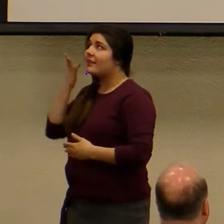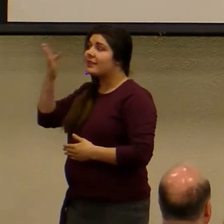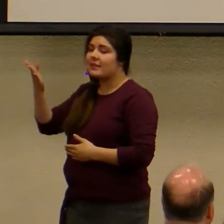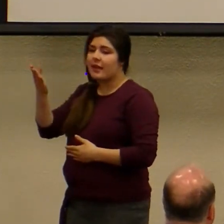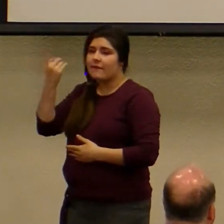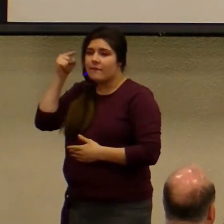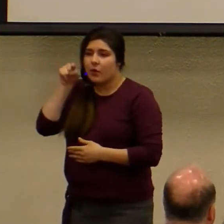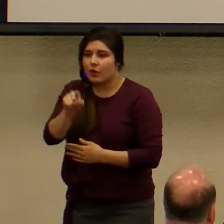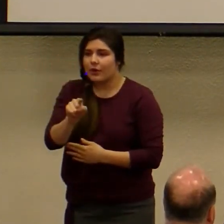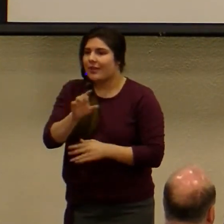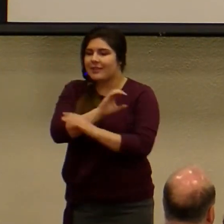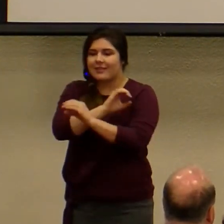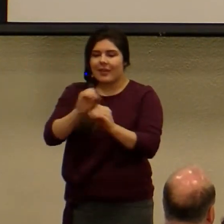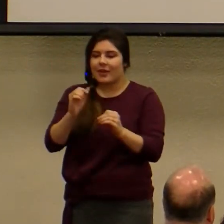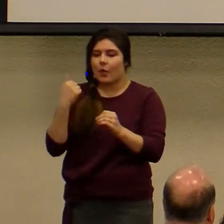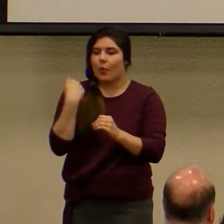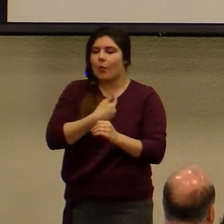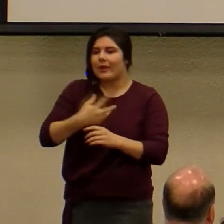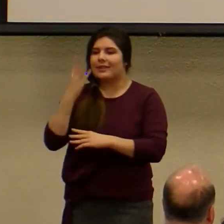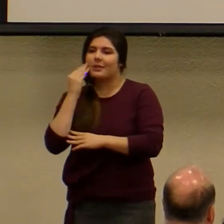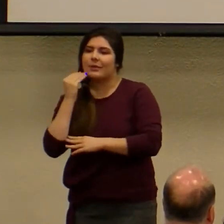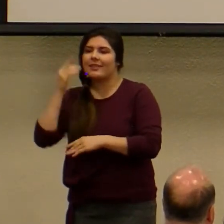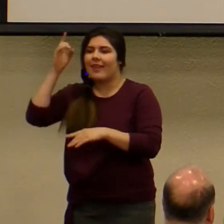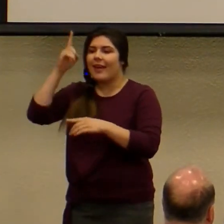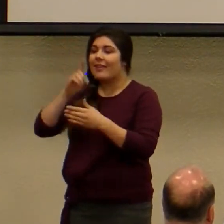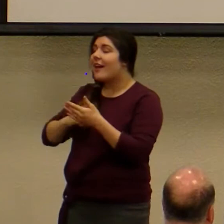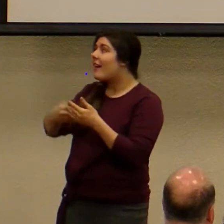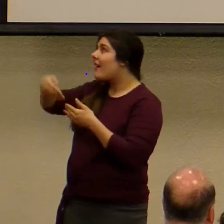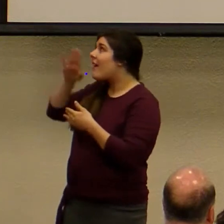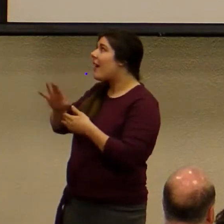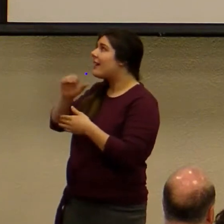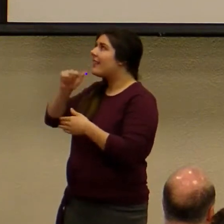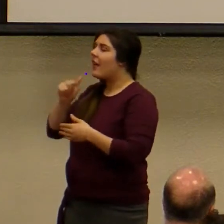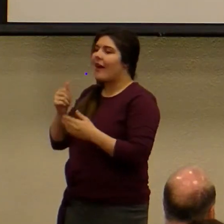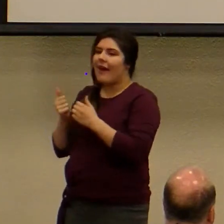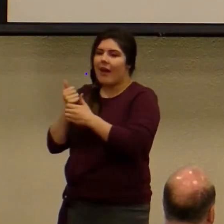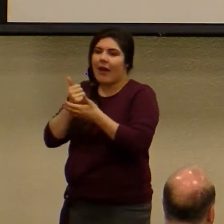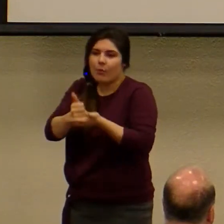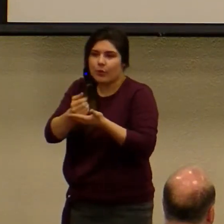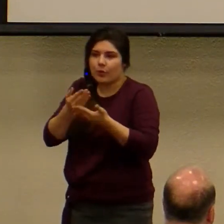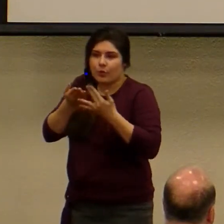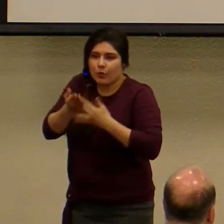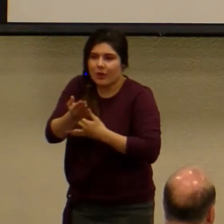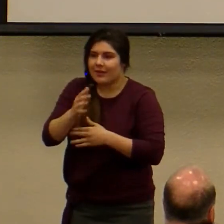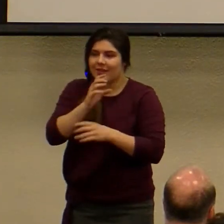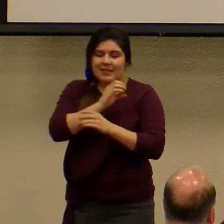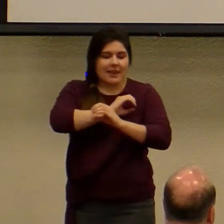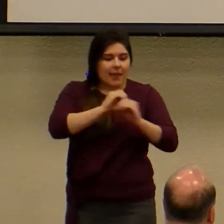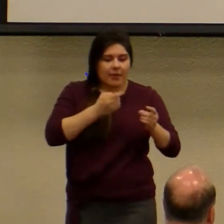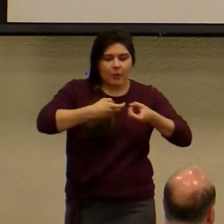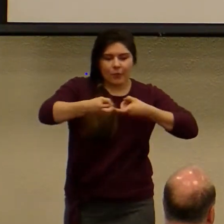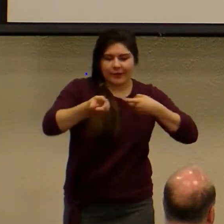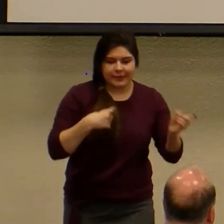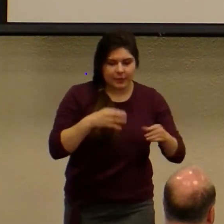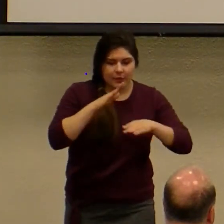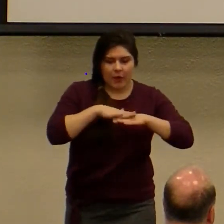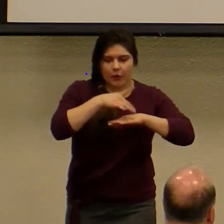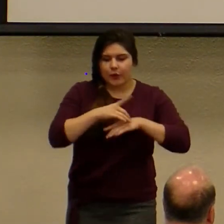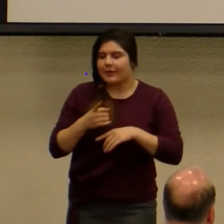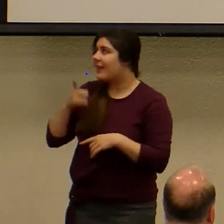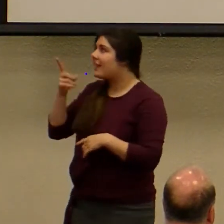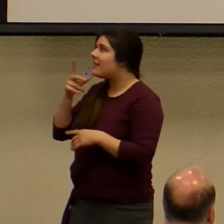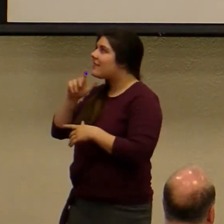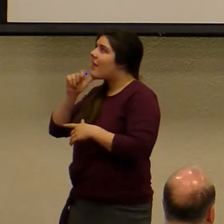there's nothing that you and I go through that God cannot see you through. There's nothing that we deal with that God is not bigger than.